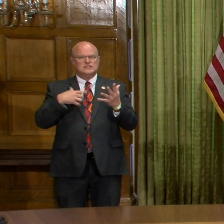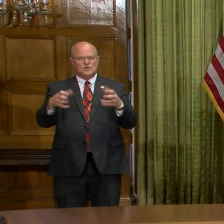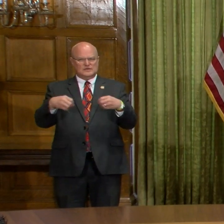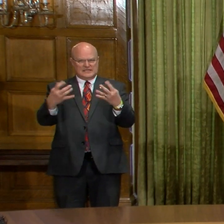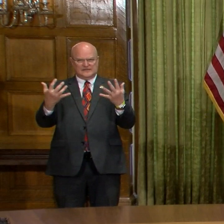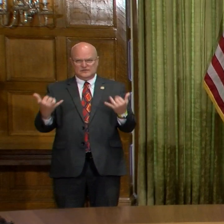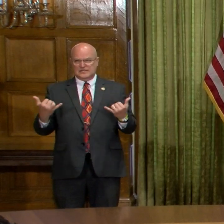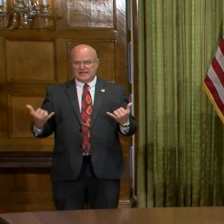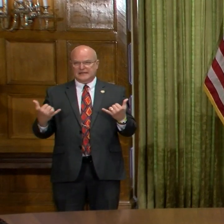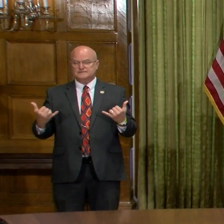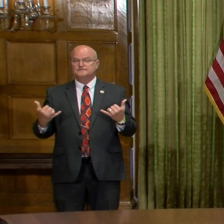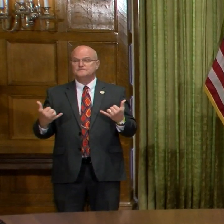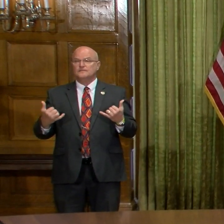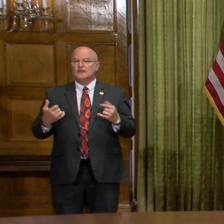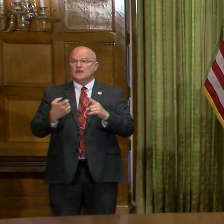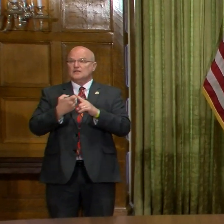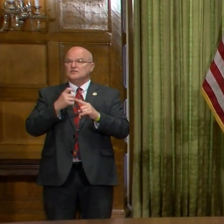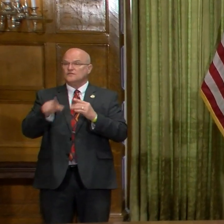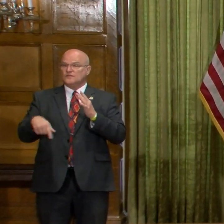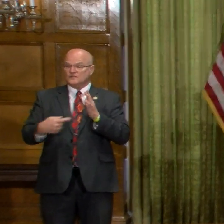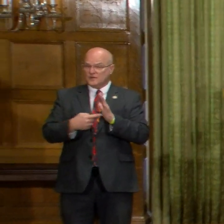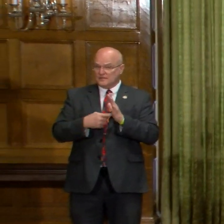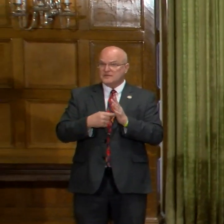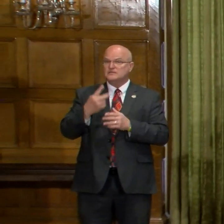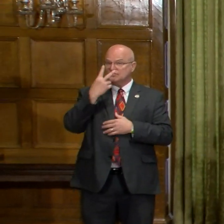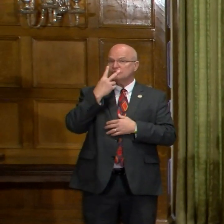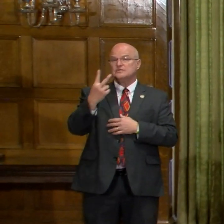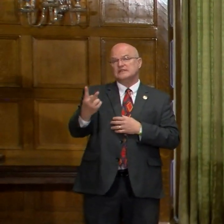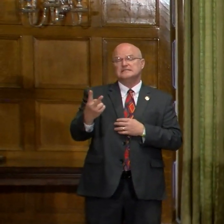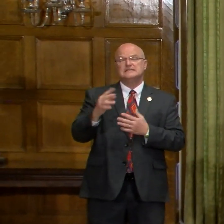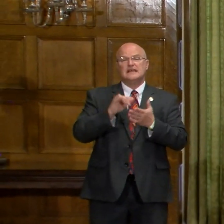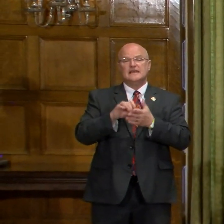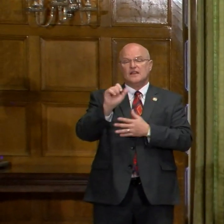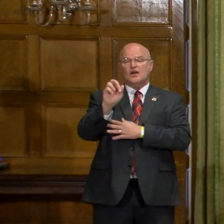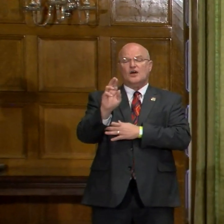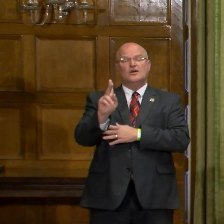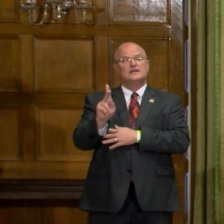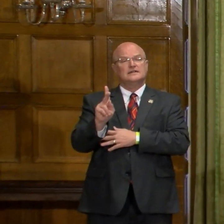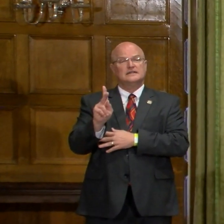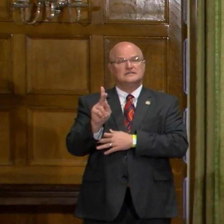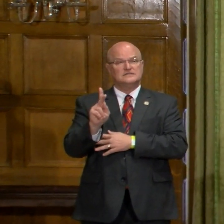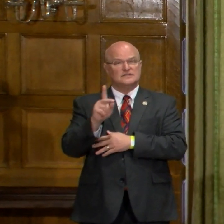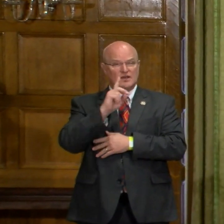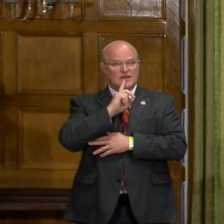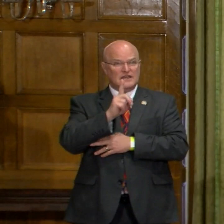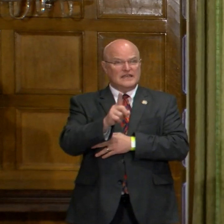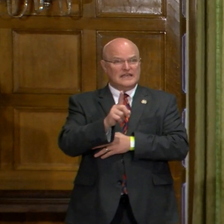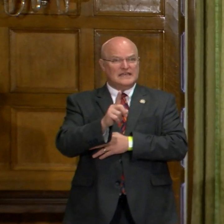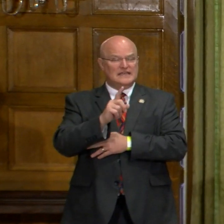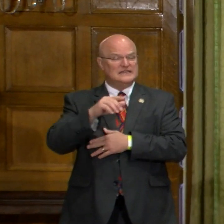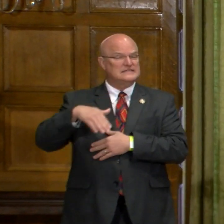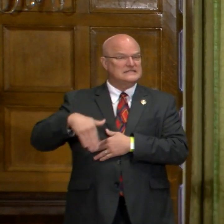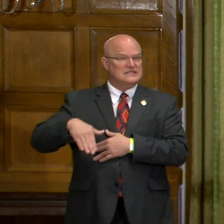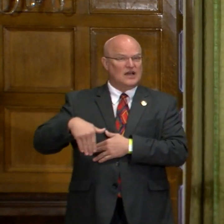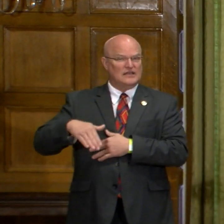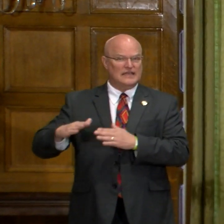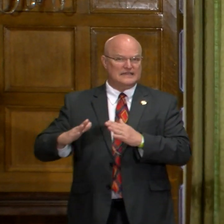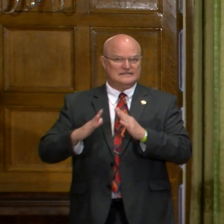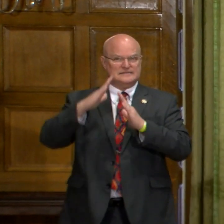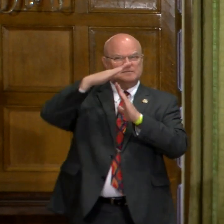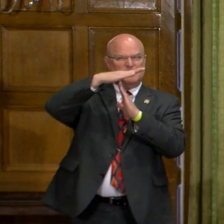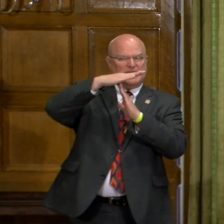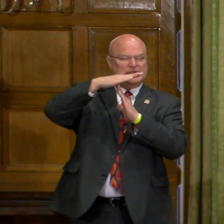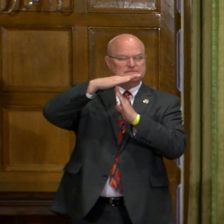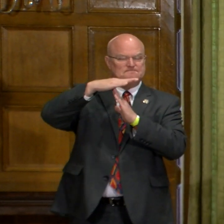to give you today. And from this, you can see that Arkansas is not yet at its